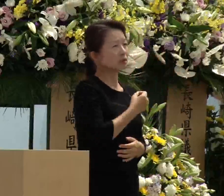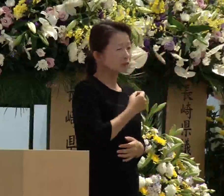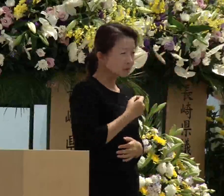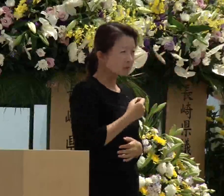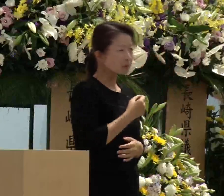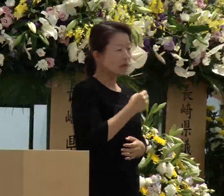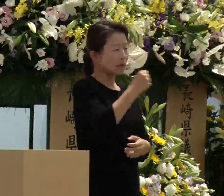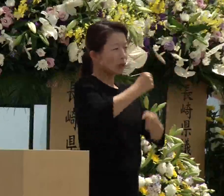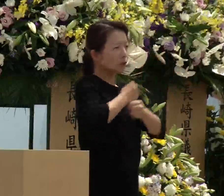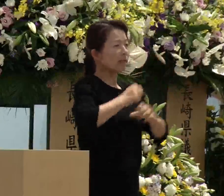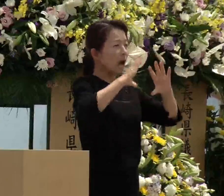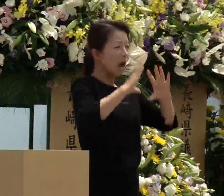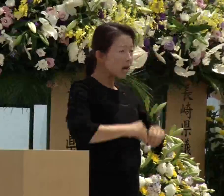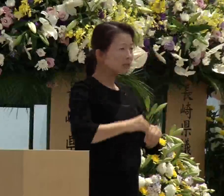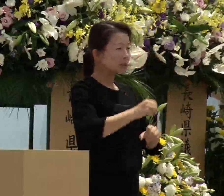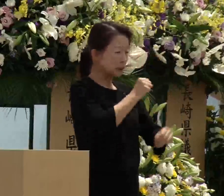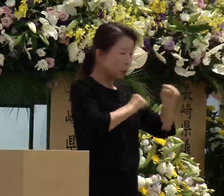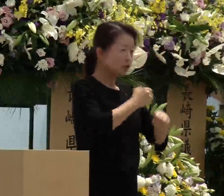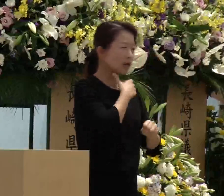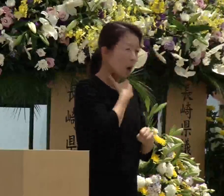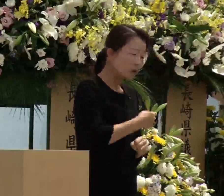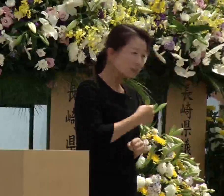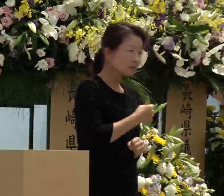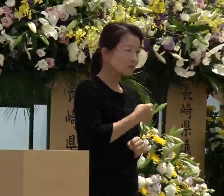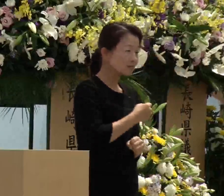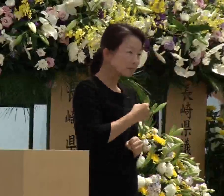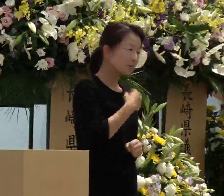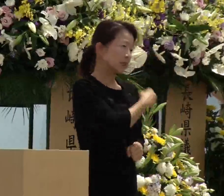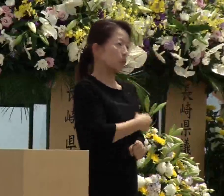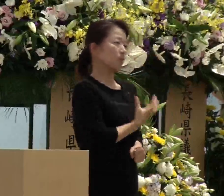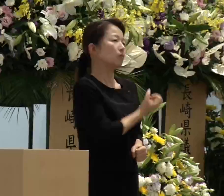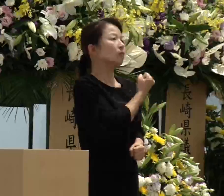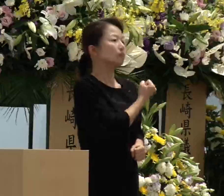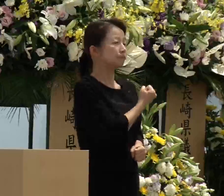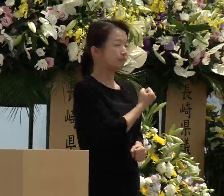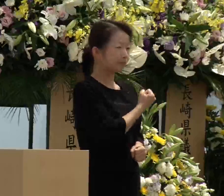abolish nuclear weapons as soon as possible.